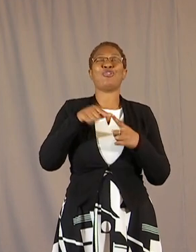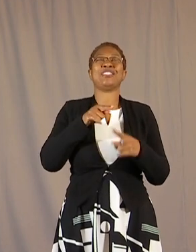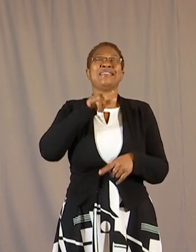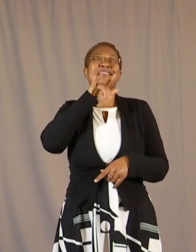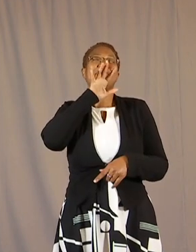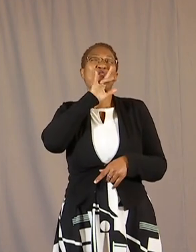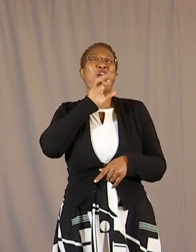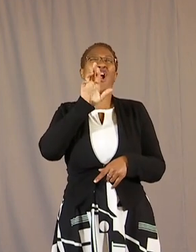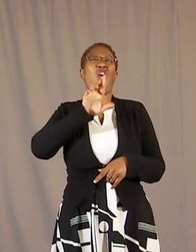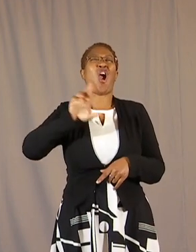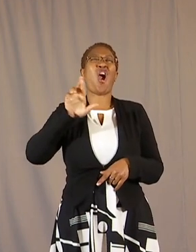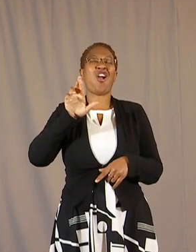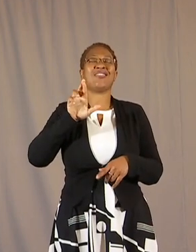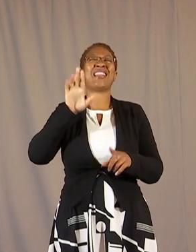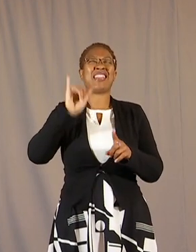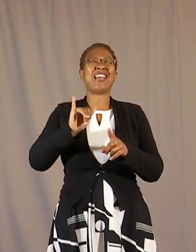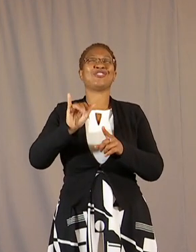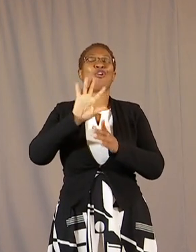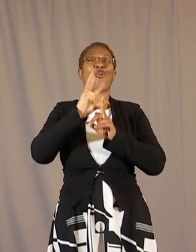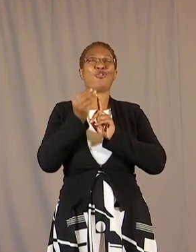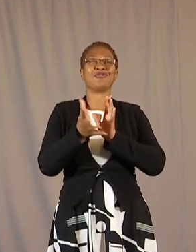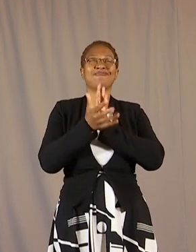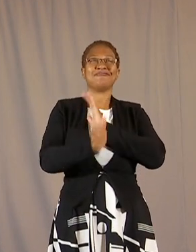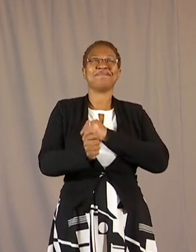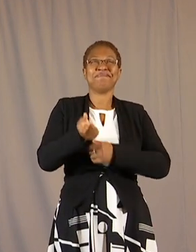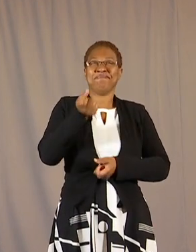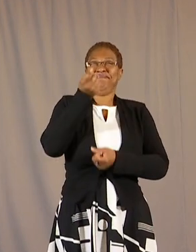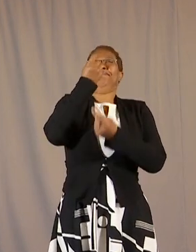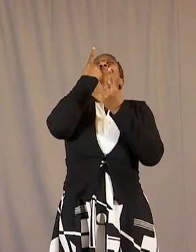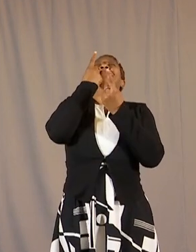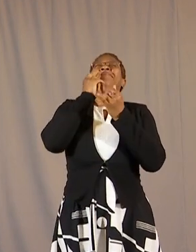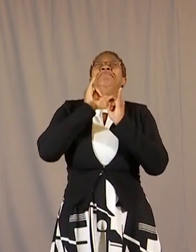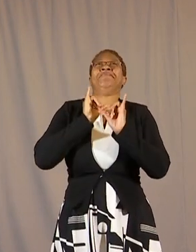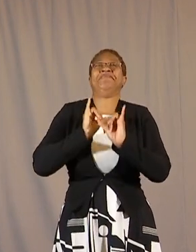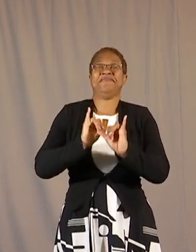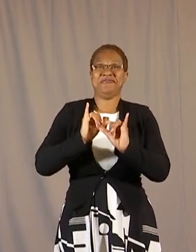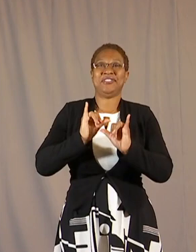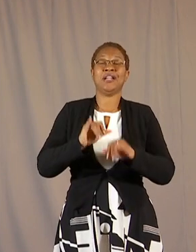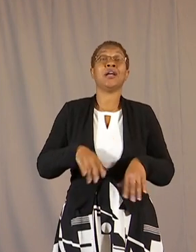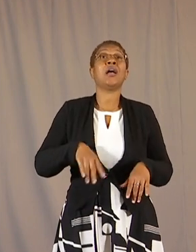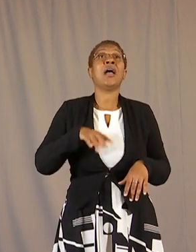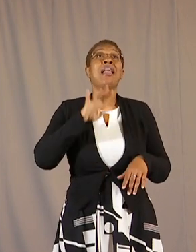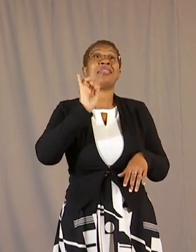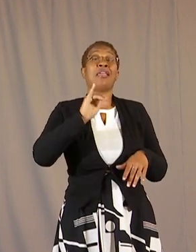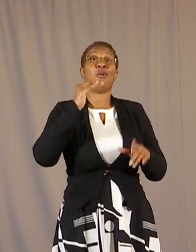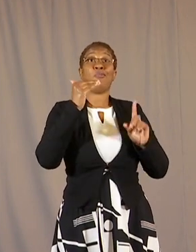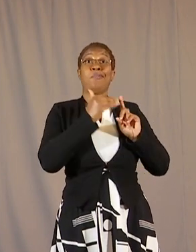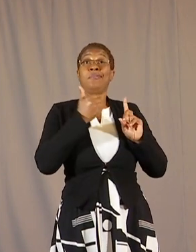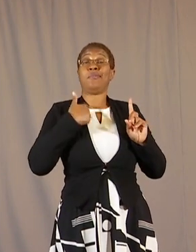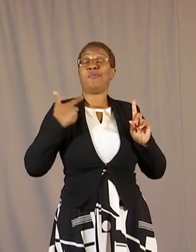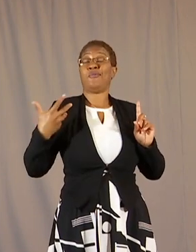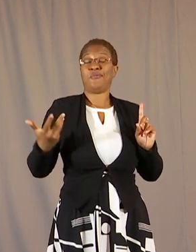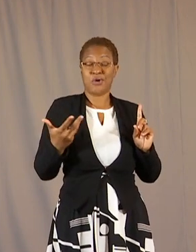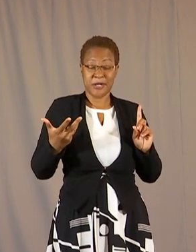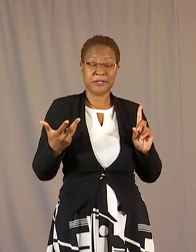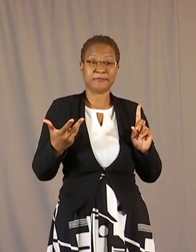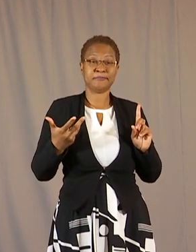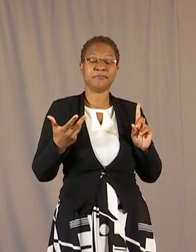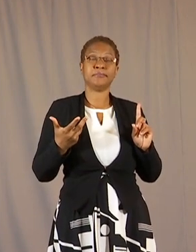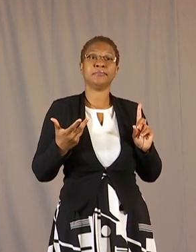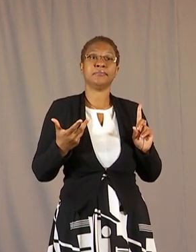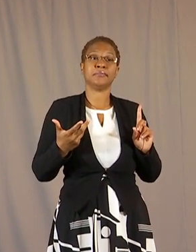That talks about cultural competency. And cultural competency reminds me of